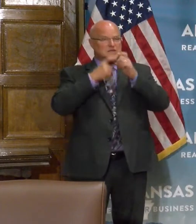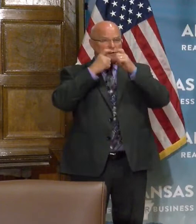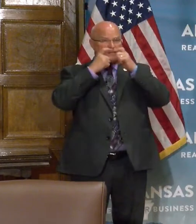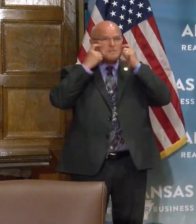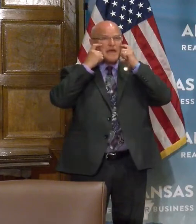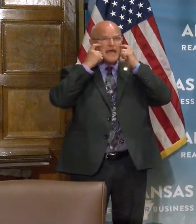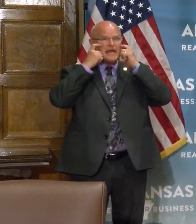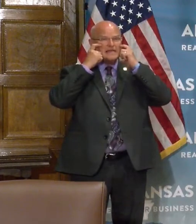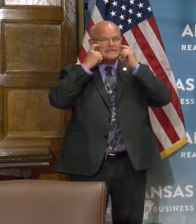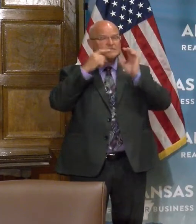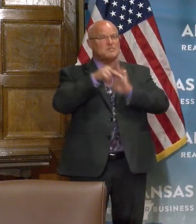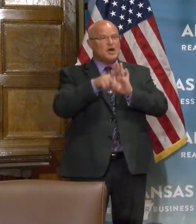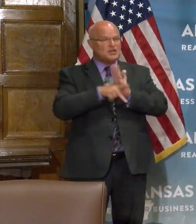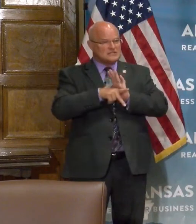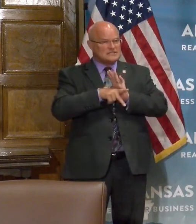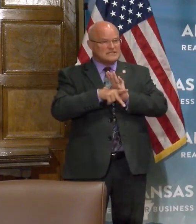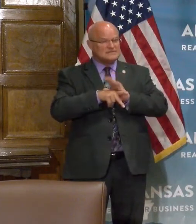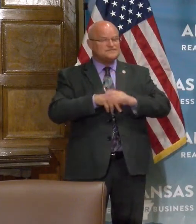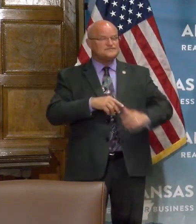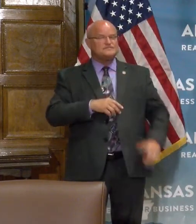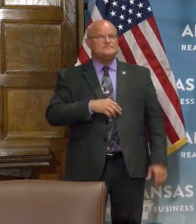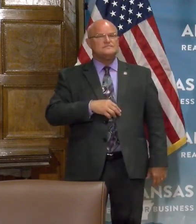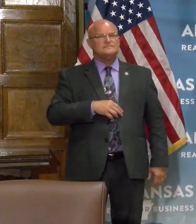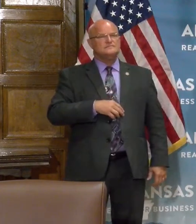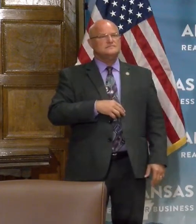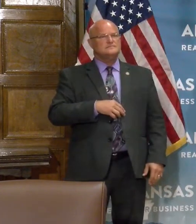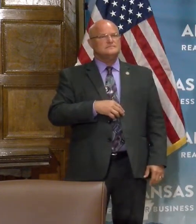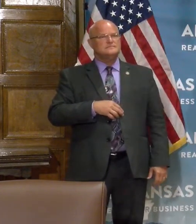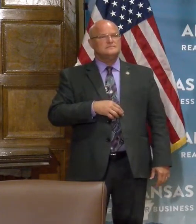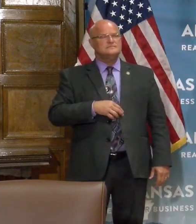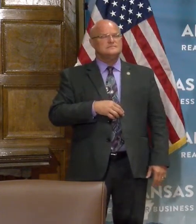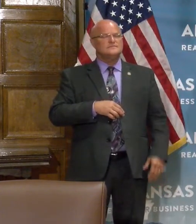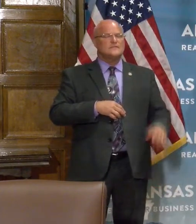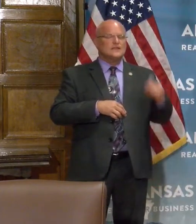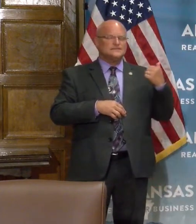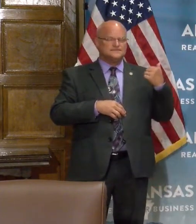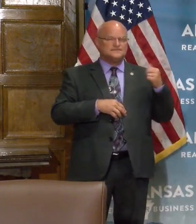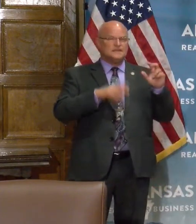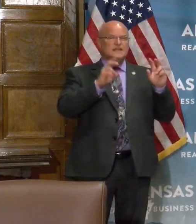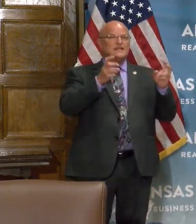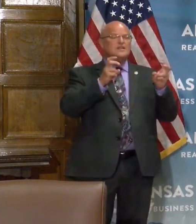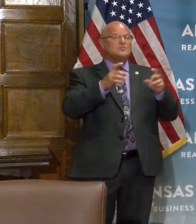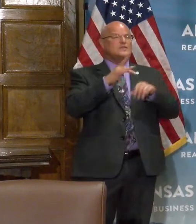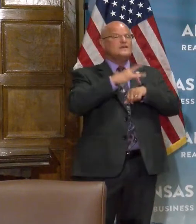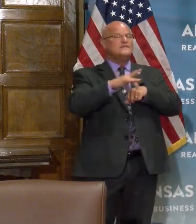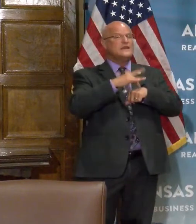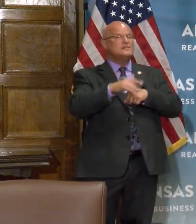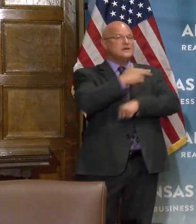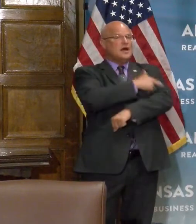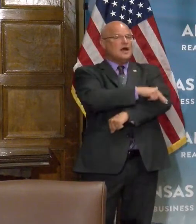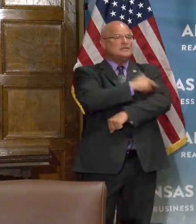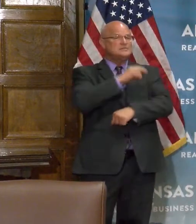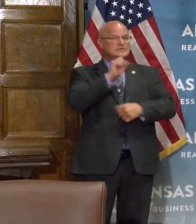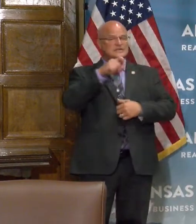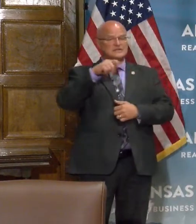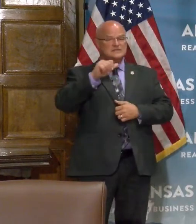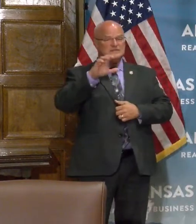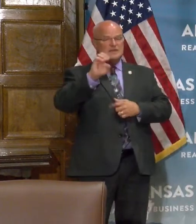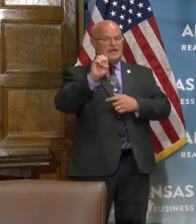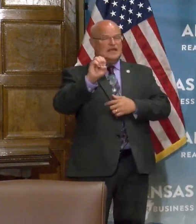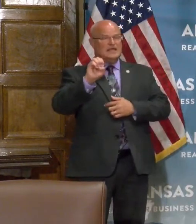mask policy or directive. In terms of the available hospital